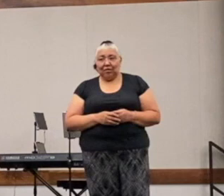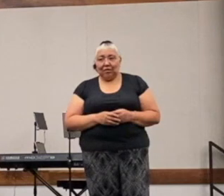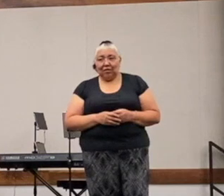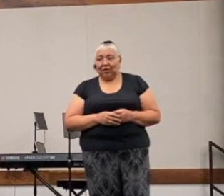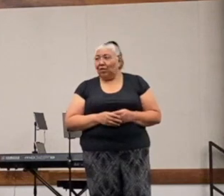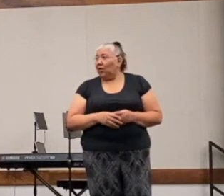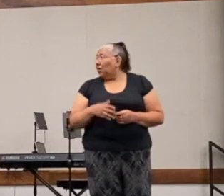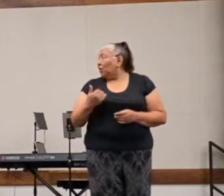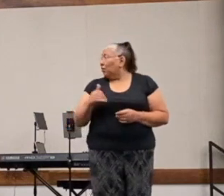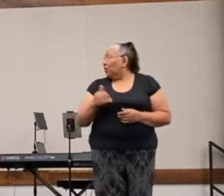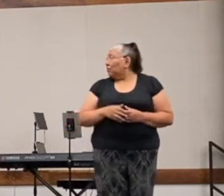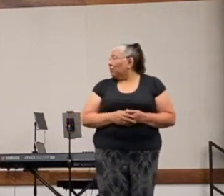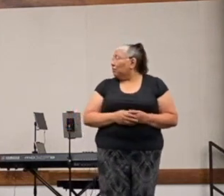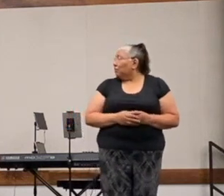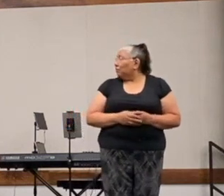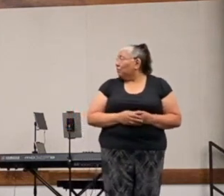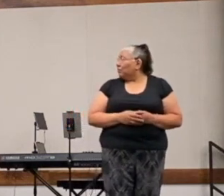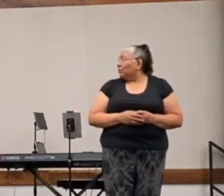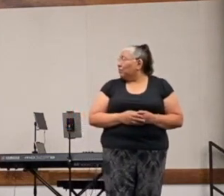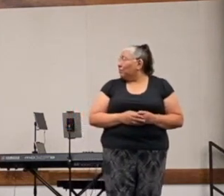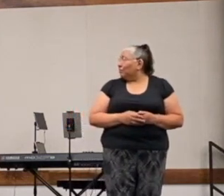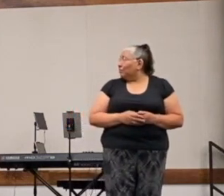husband.